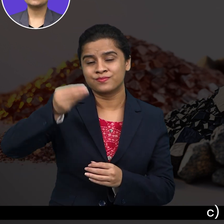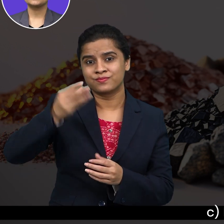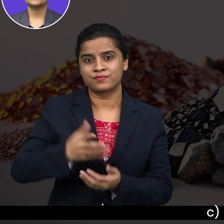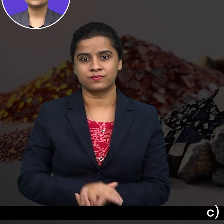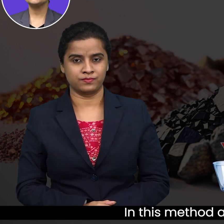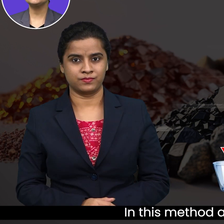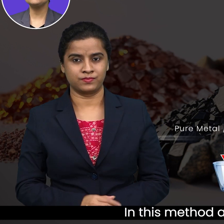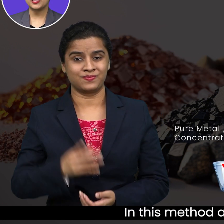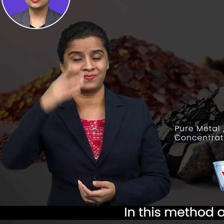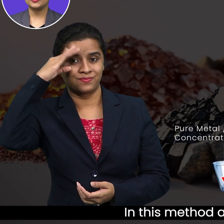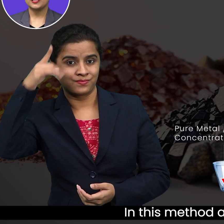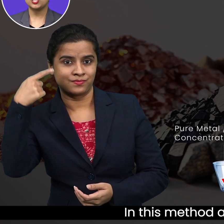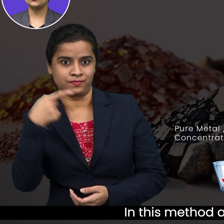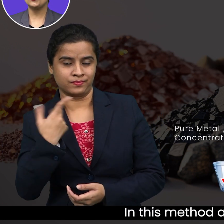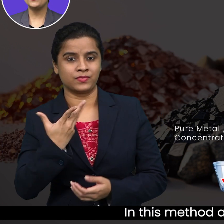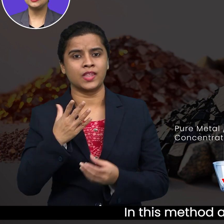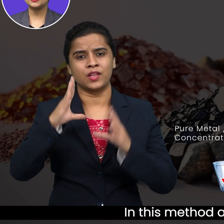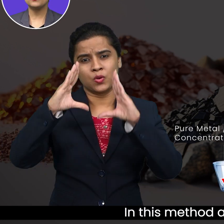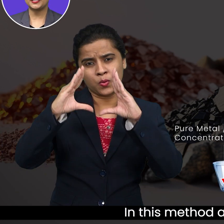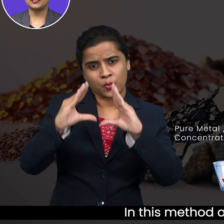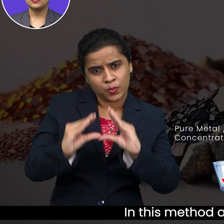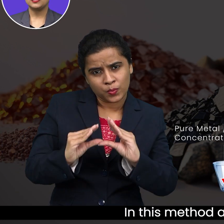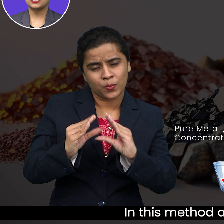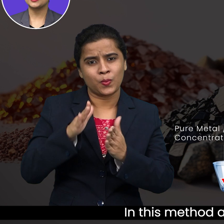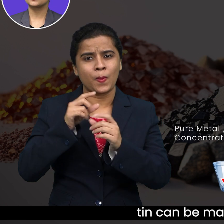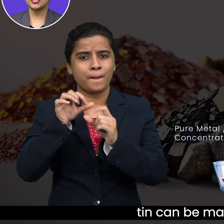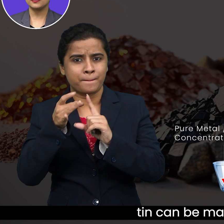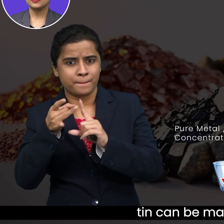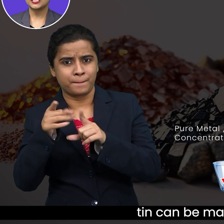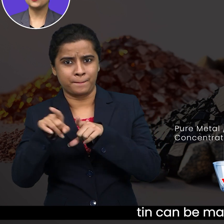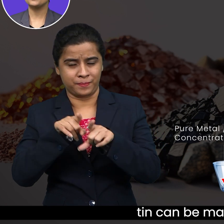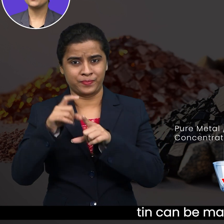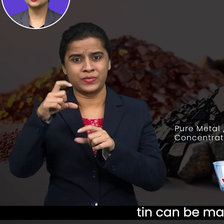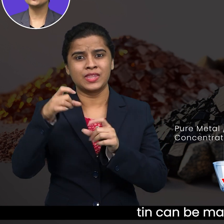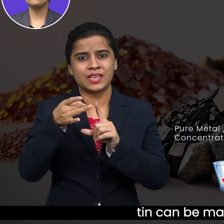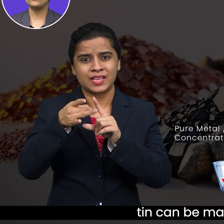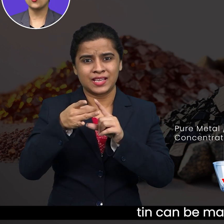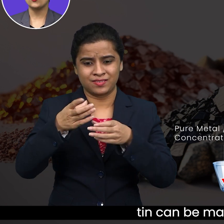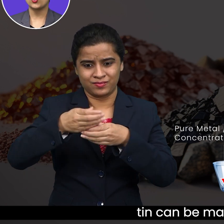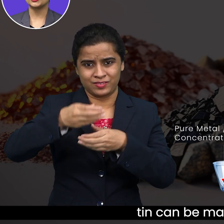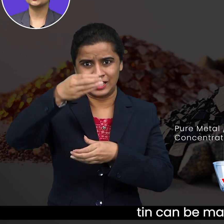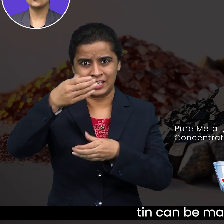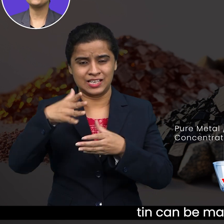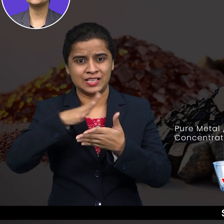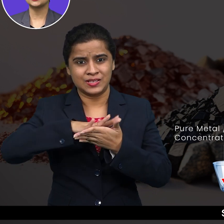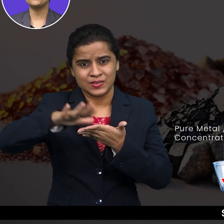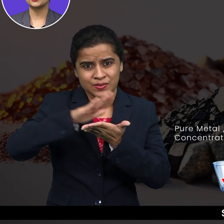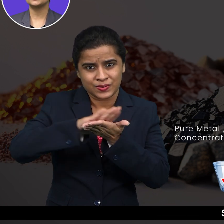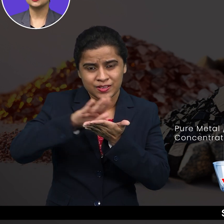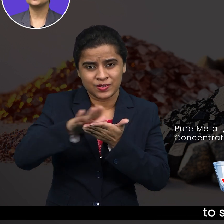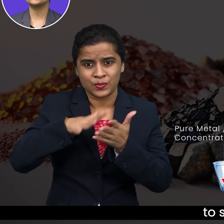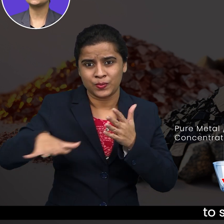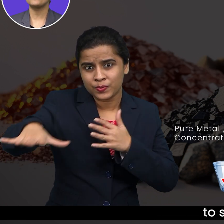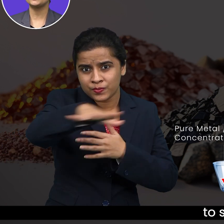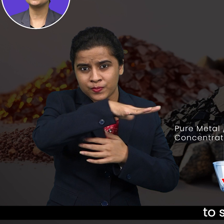Liquation. In this method, a low melting metal like tin can be made to flow on a sloppy